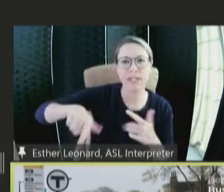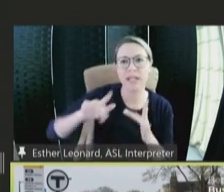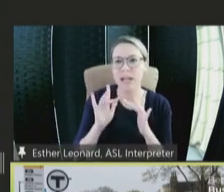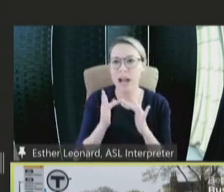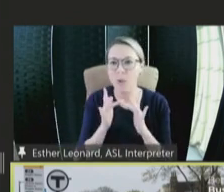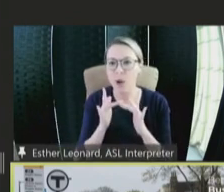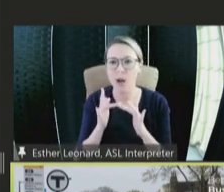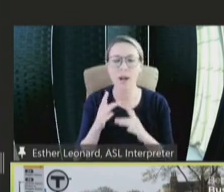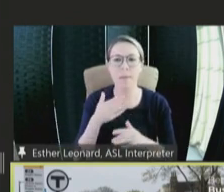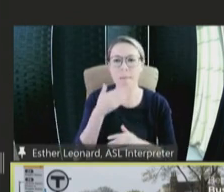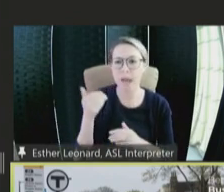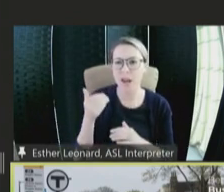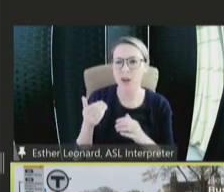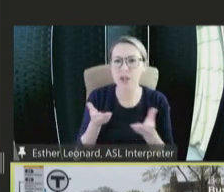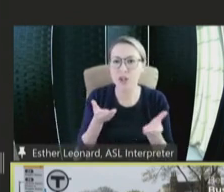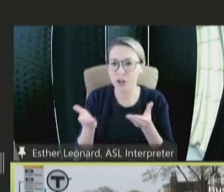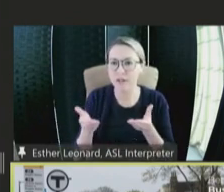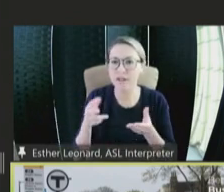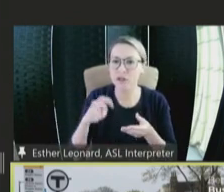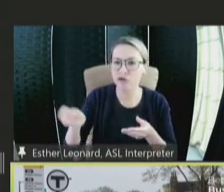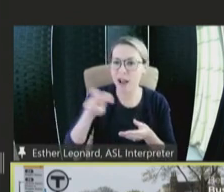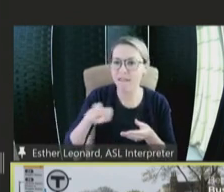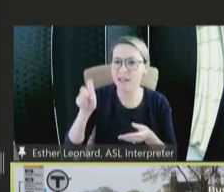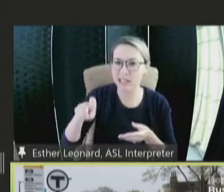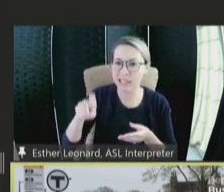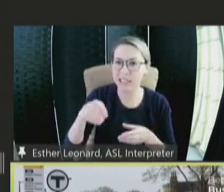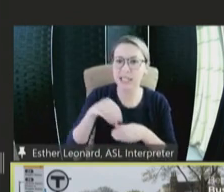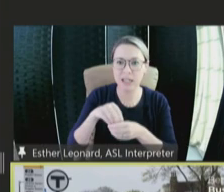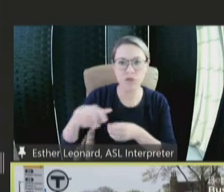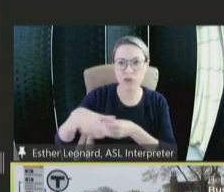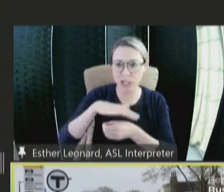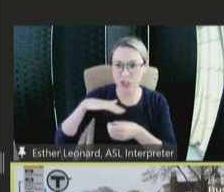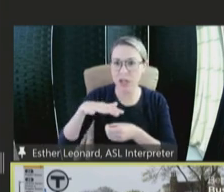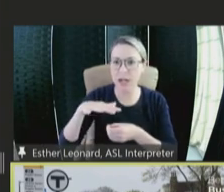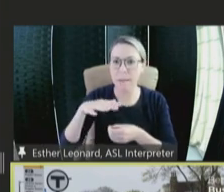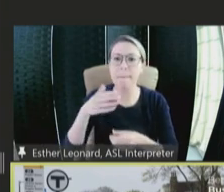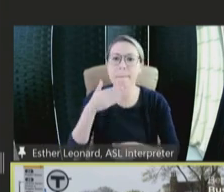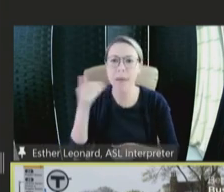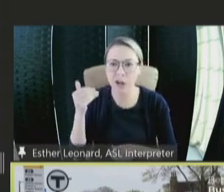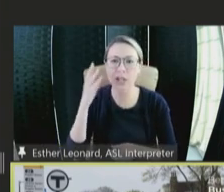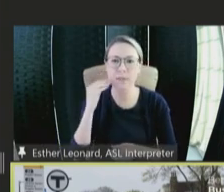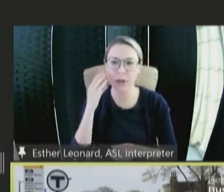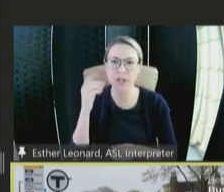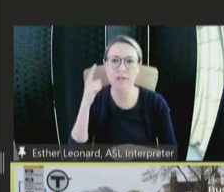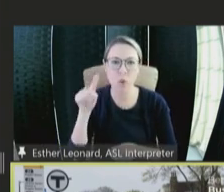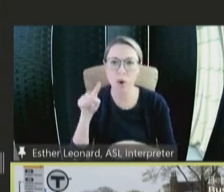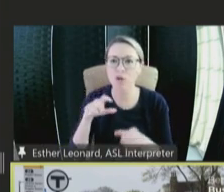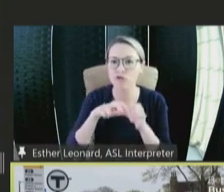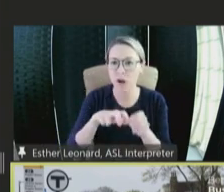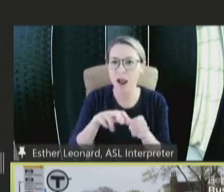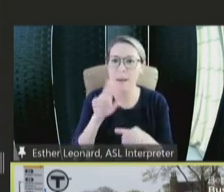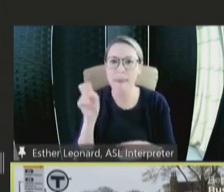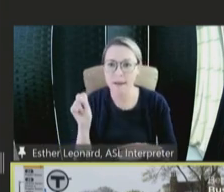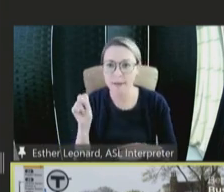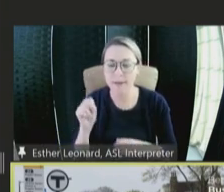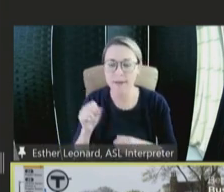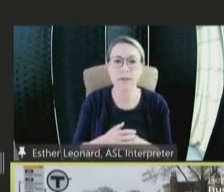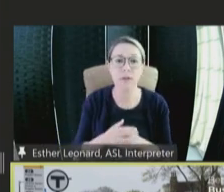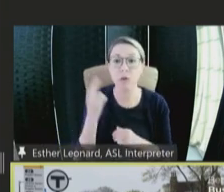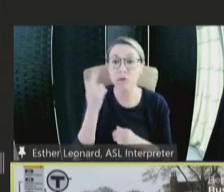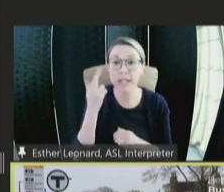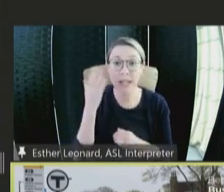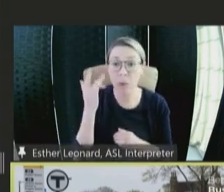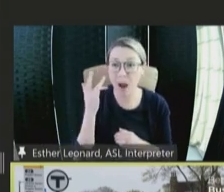of the region and creates a better experience for bus riders. The reason why we're doing this process